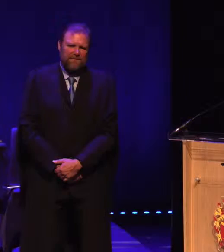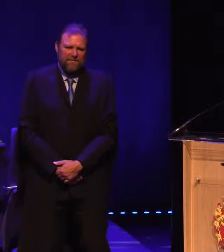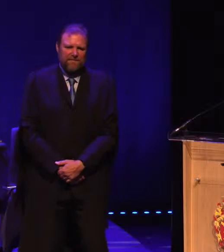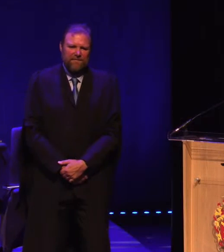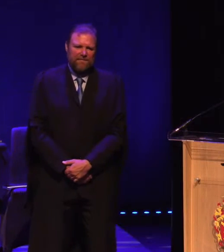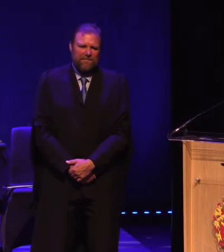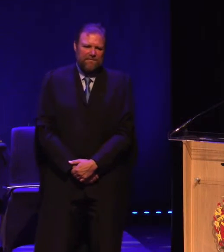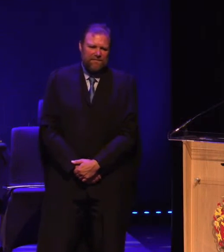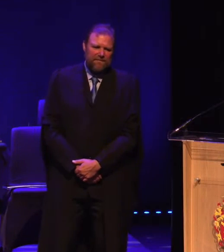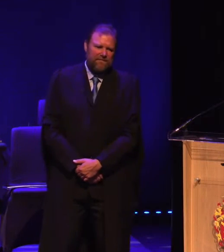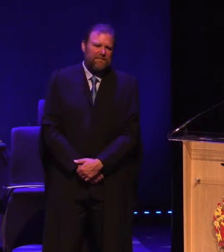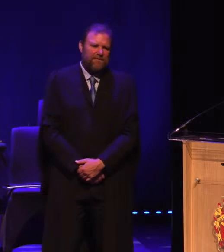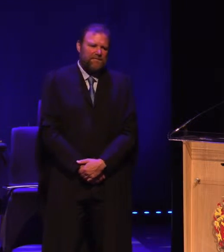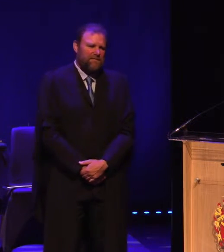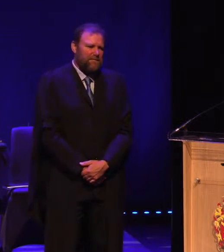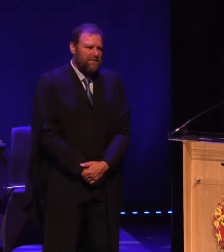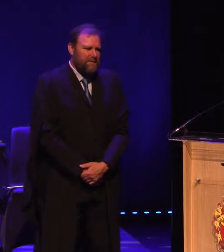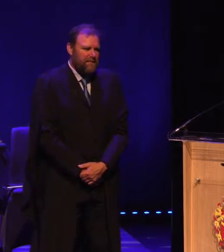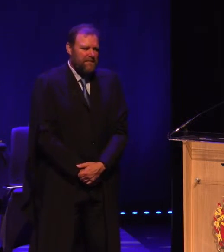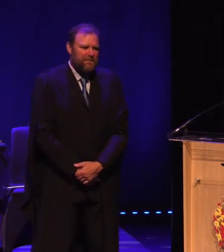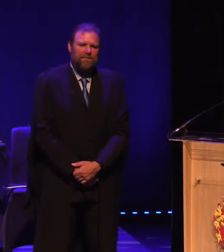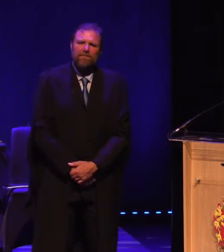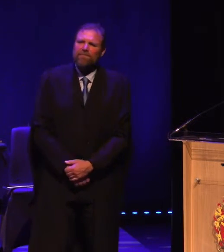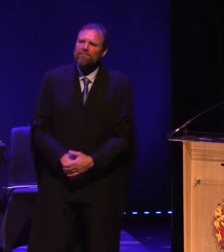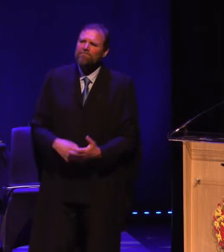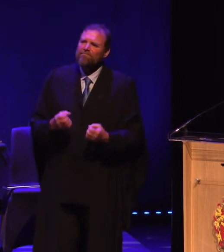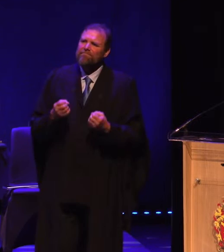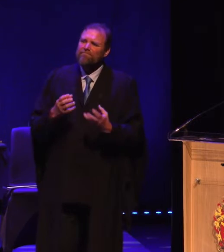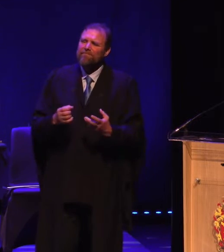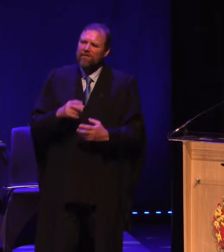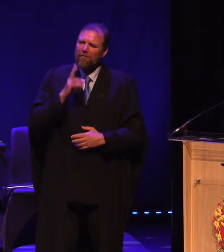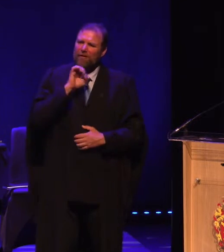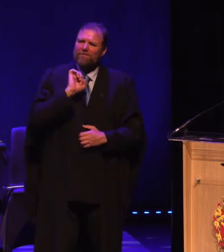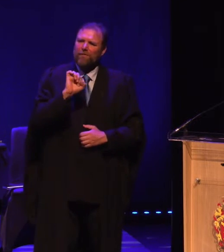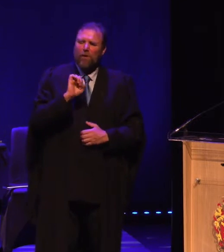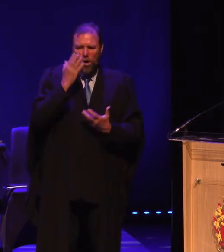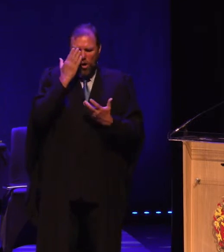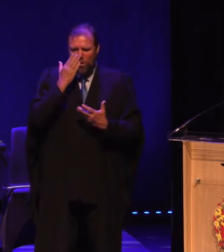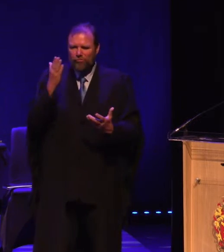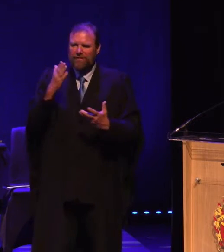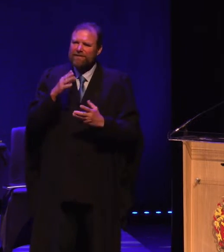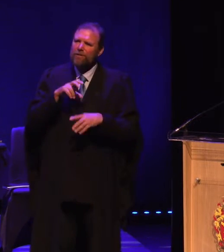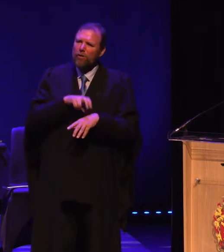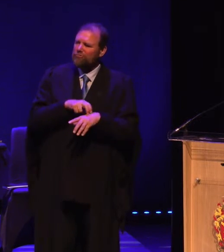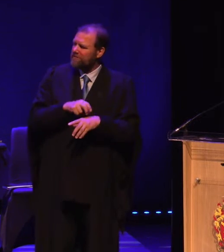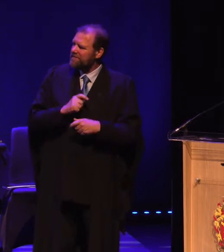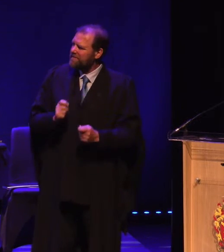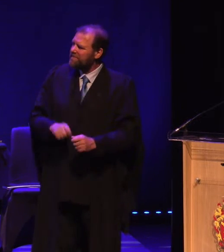I will now give the oration for the honorary doctorate.